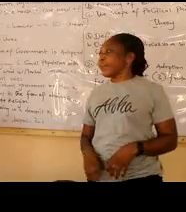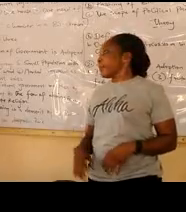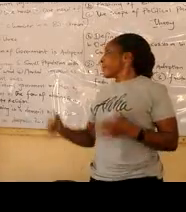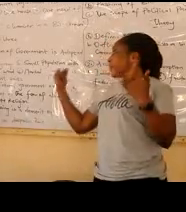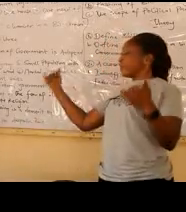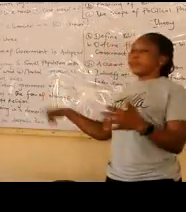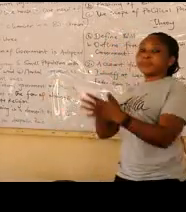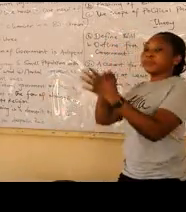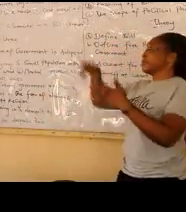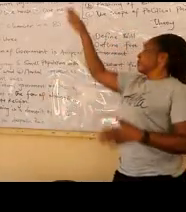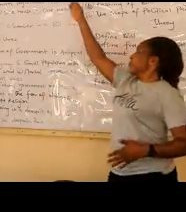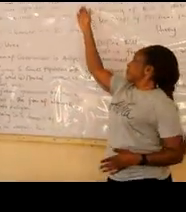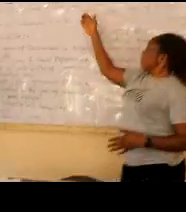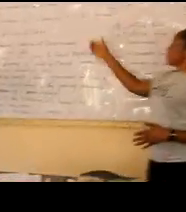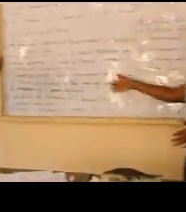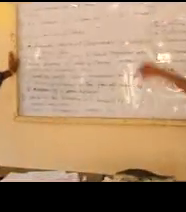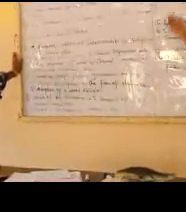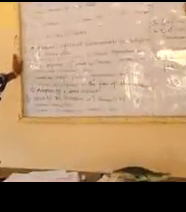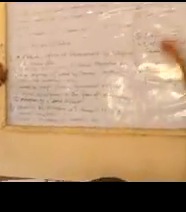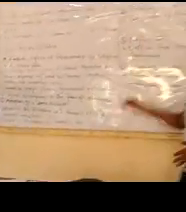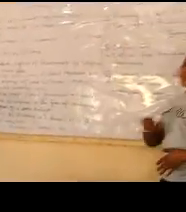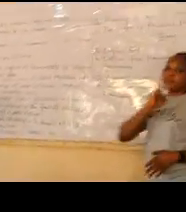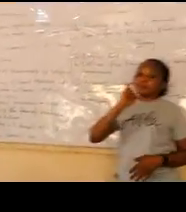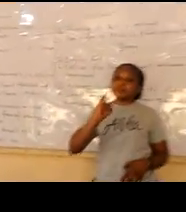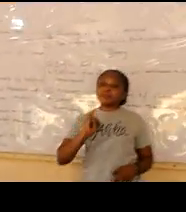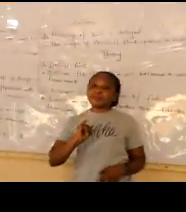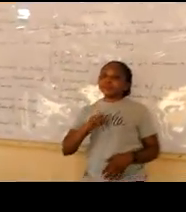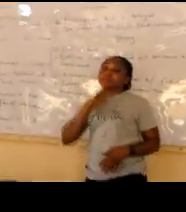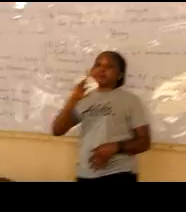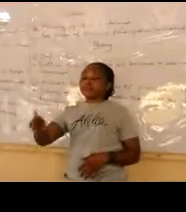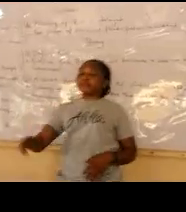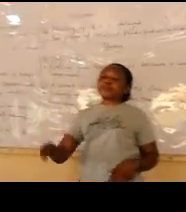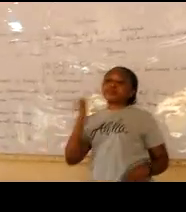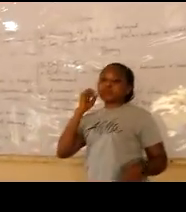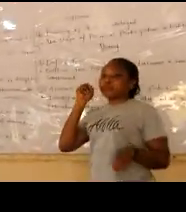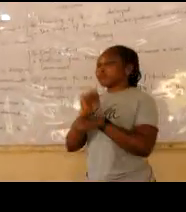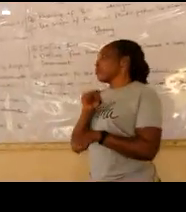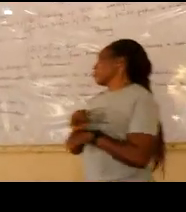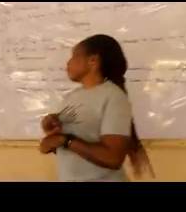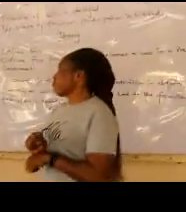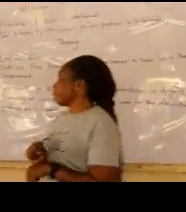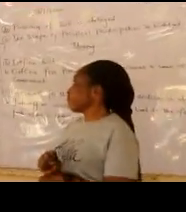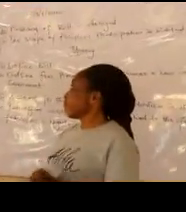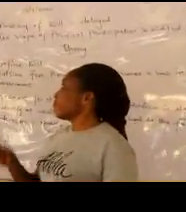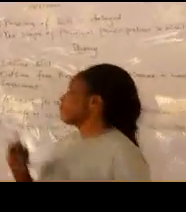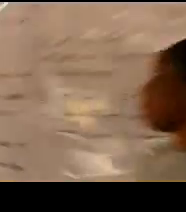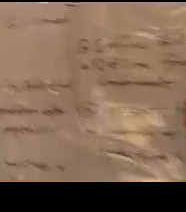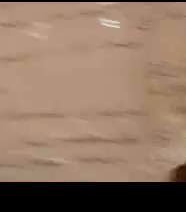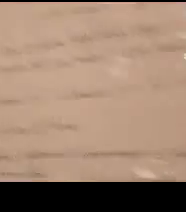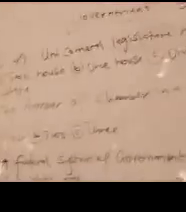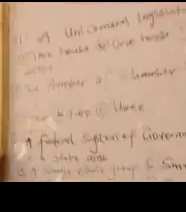Now this is the assignment. 1. A unicameral legislature like A.